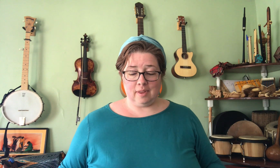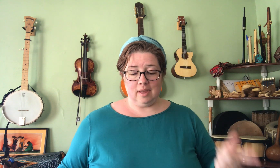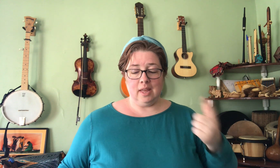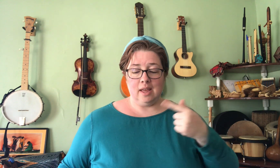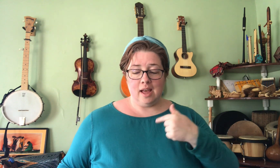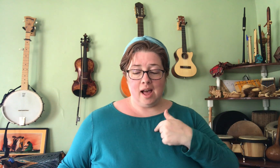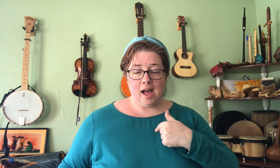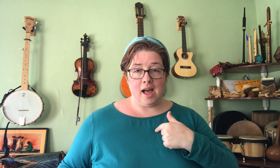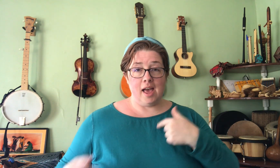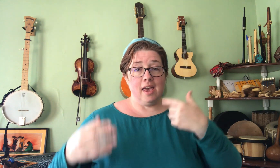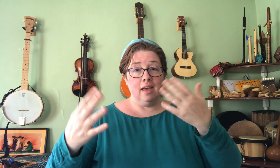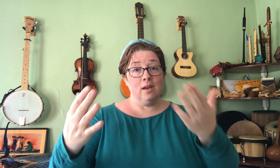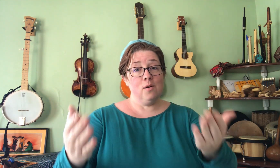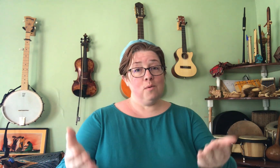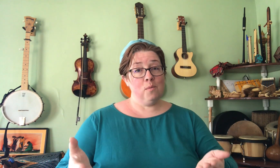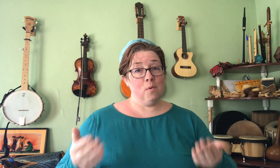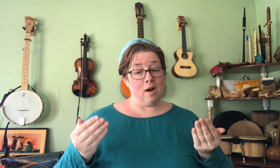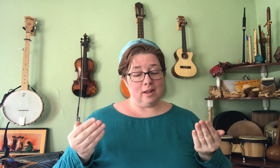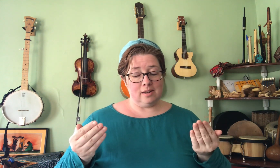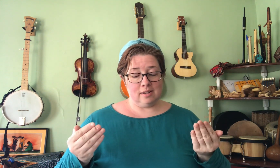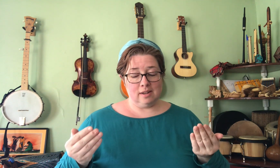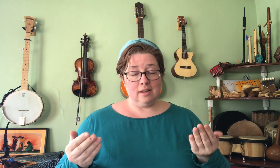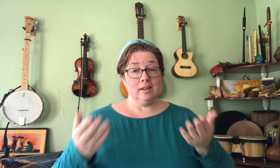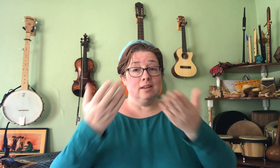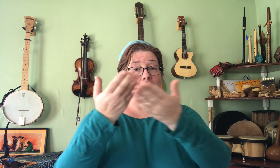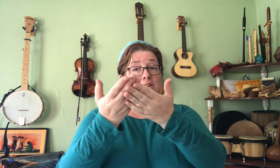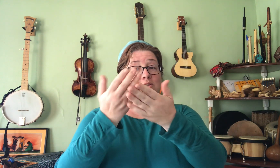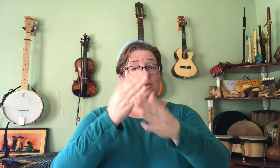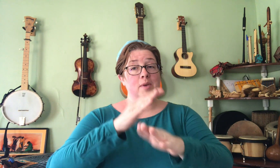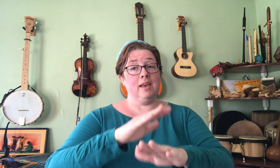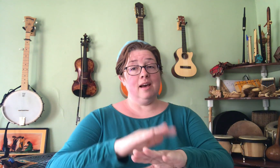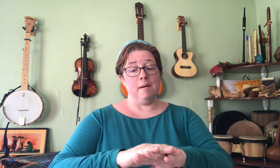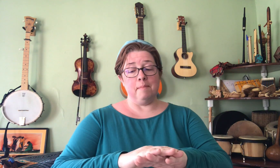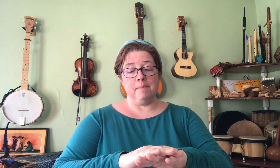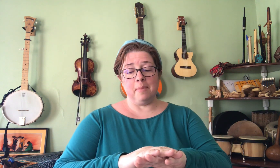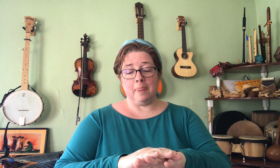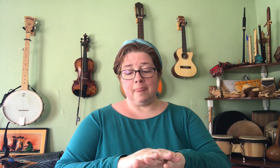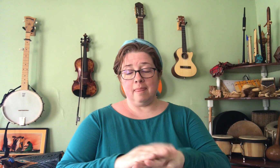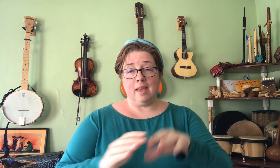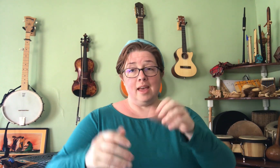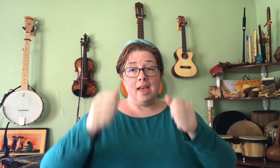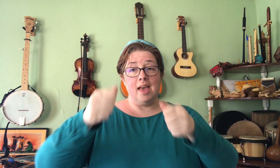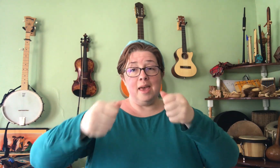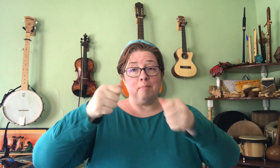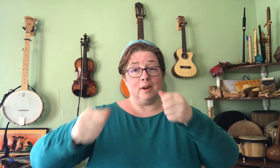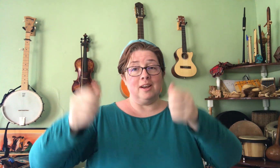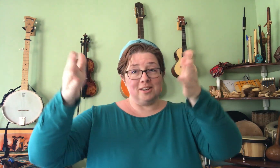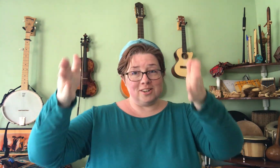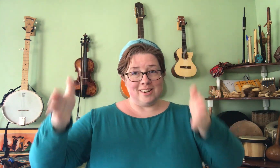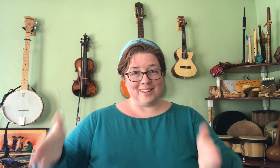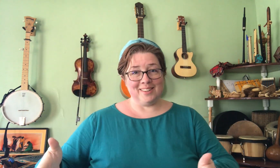I want to become a percussionist.